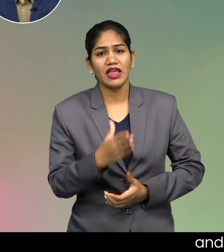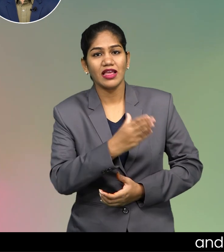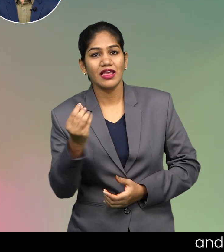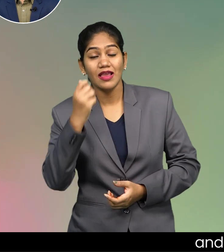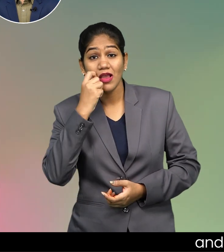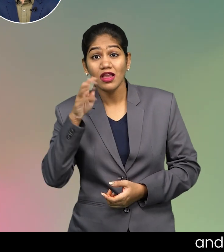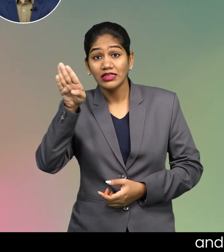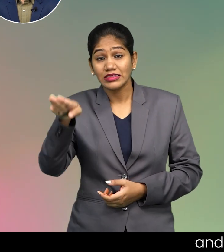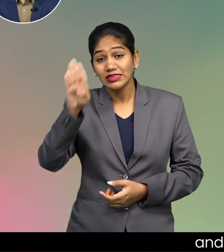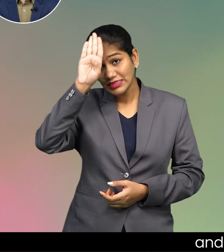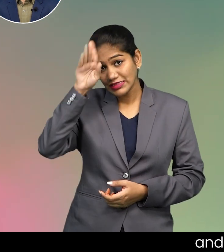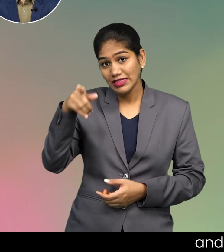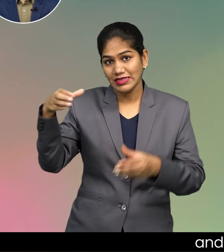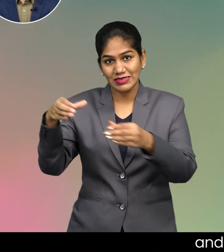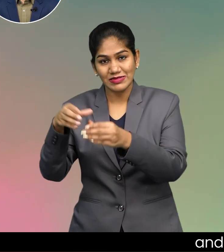and the king's party,